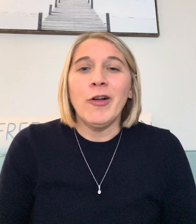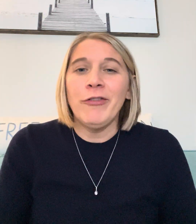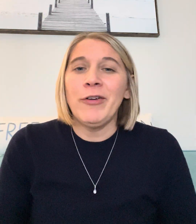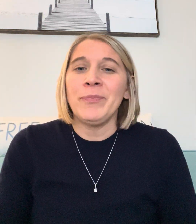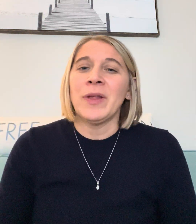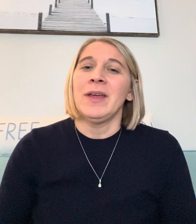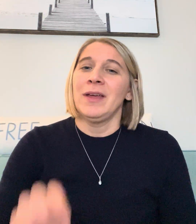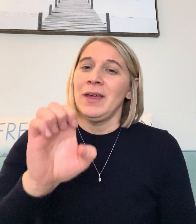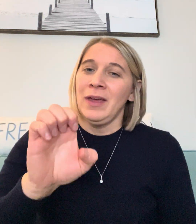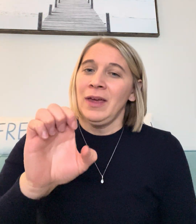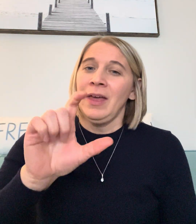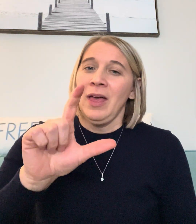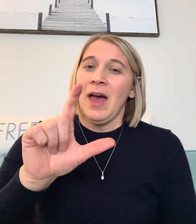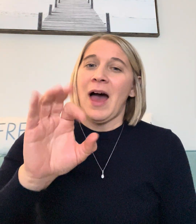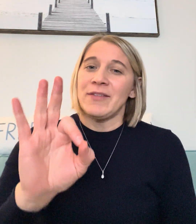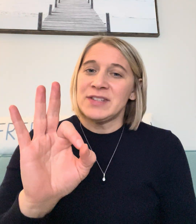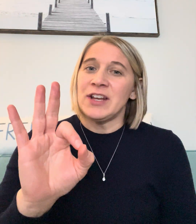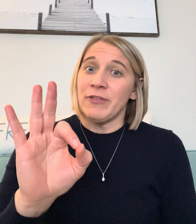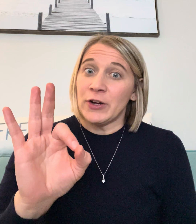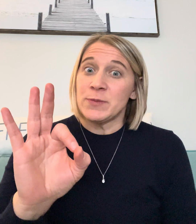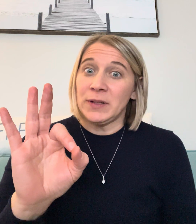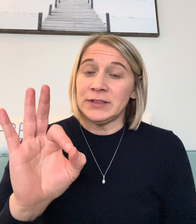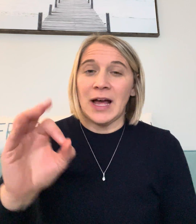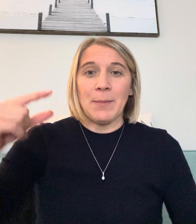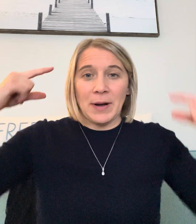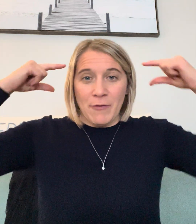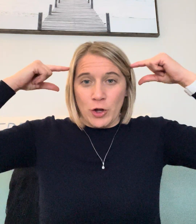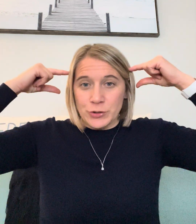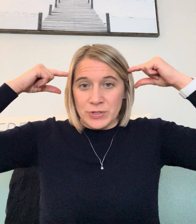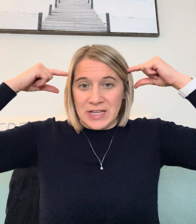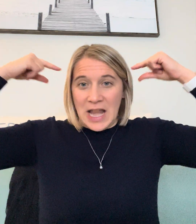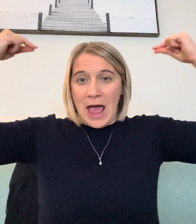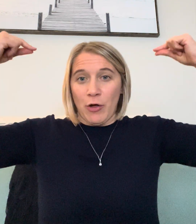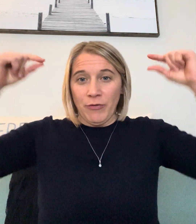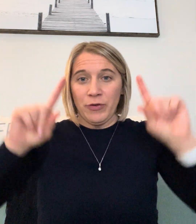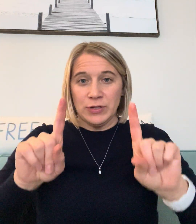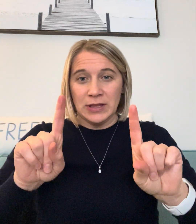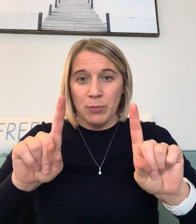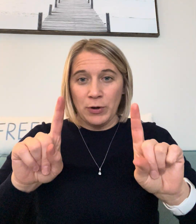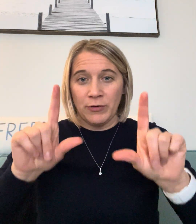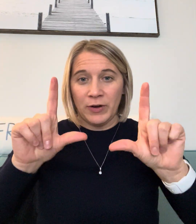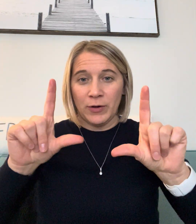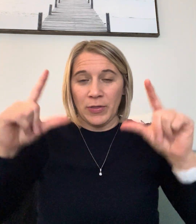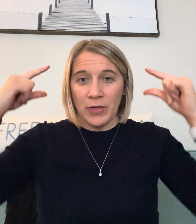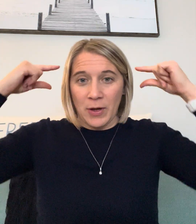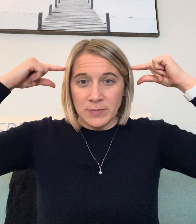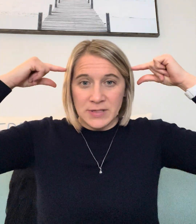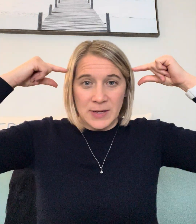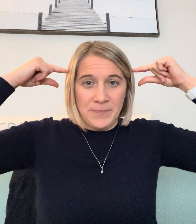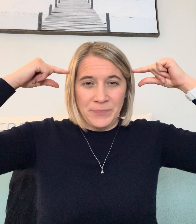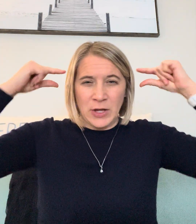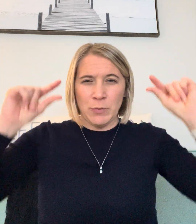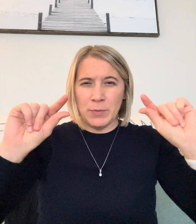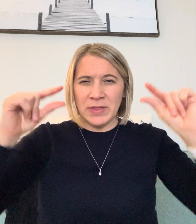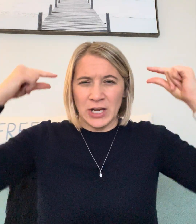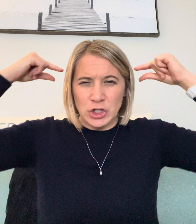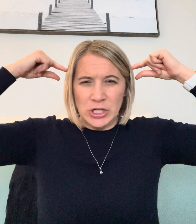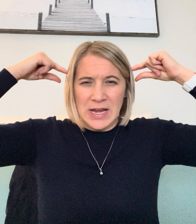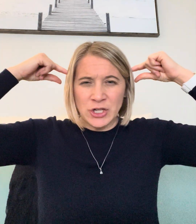Elf. I've seen it finger spelled a lot, but I've also seen elf. You take the pointer finger and the thumbs and you put them in like a G hand shape